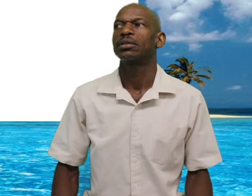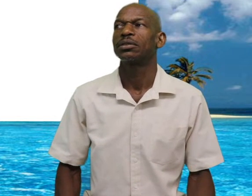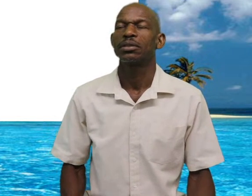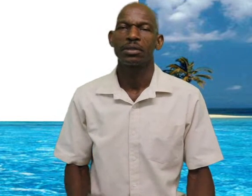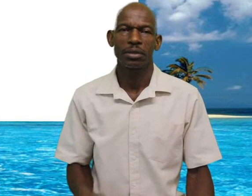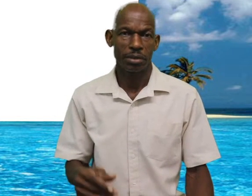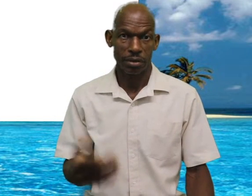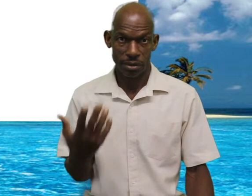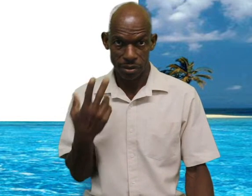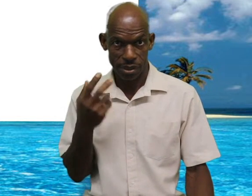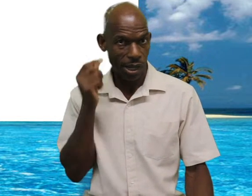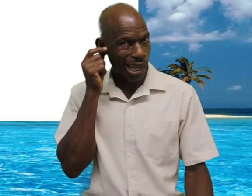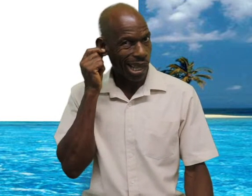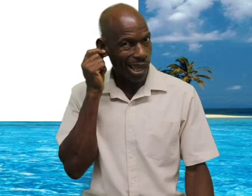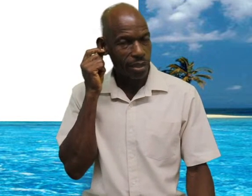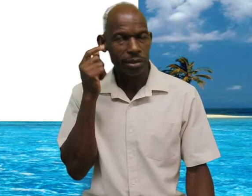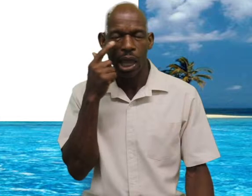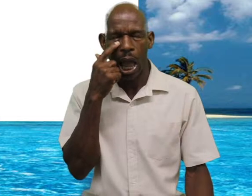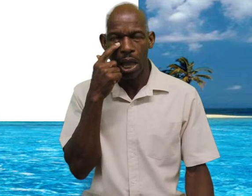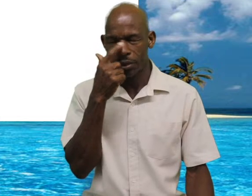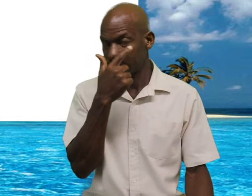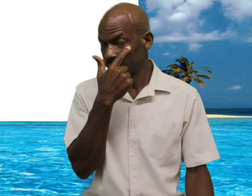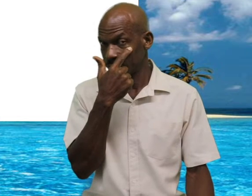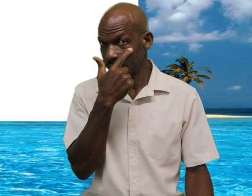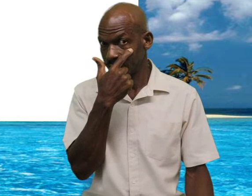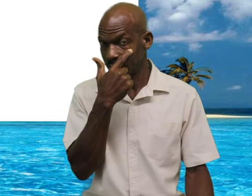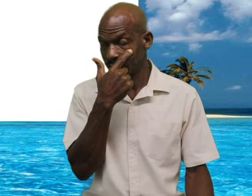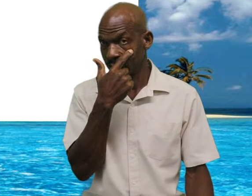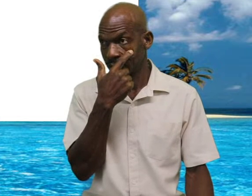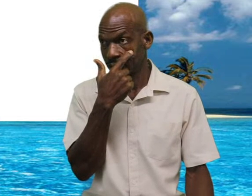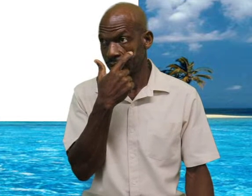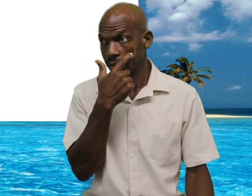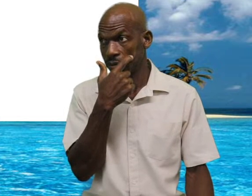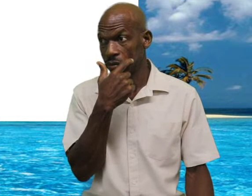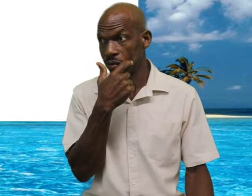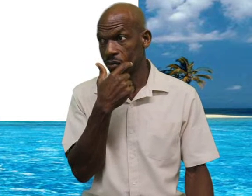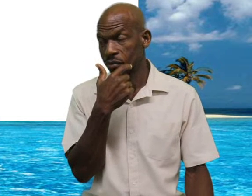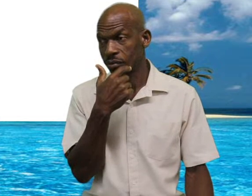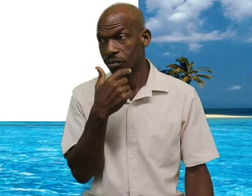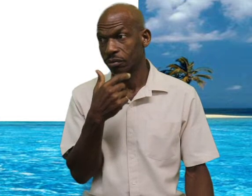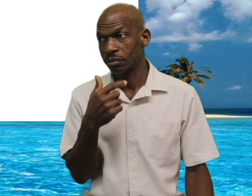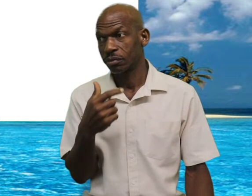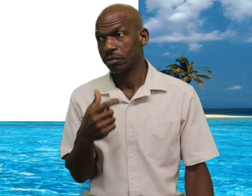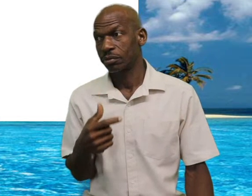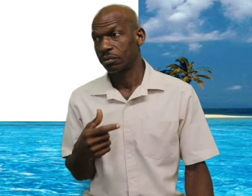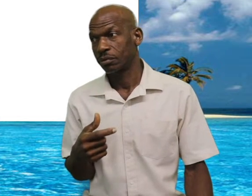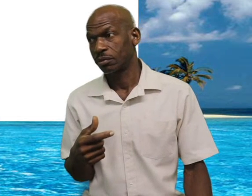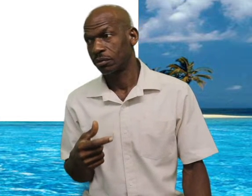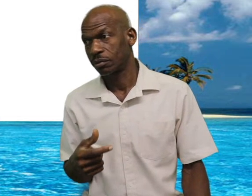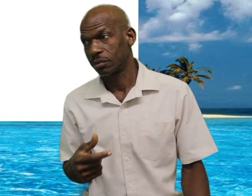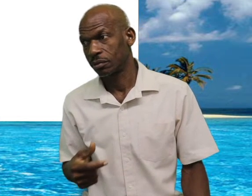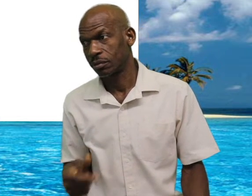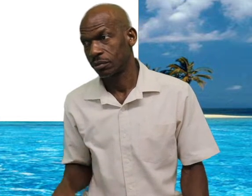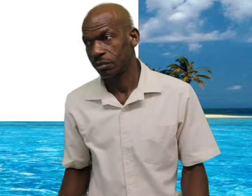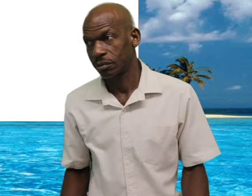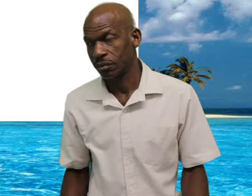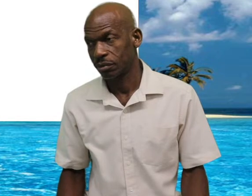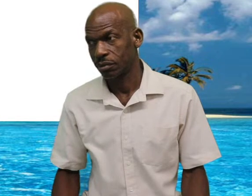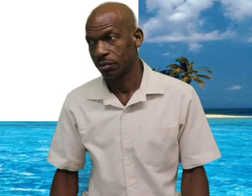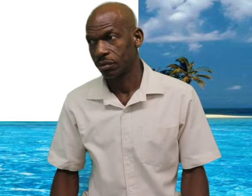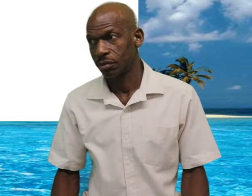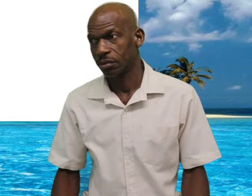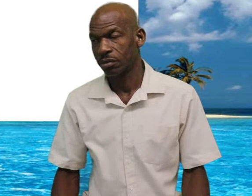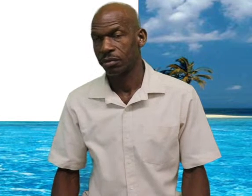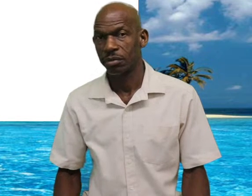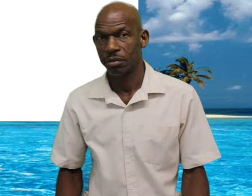is eyes, all right, and the person's name says Mike, right? That's the person's name.